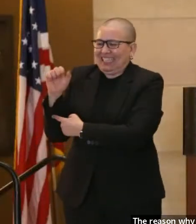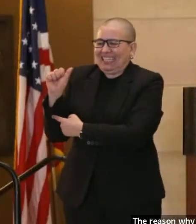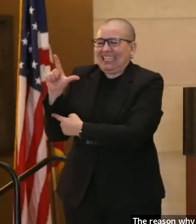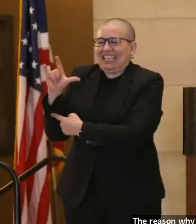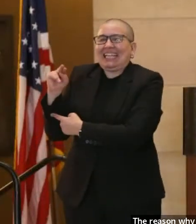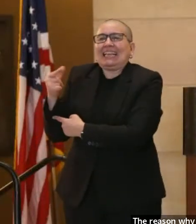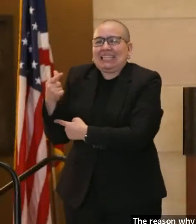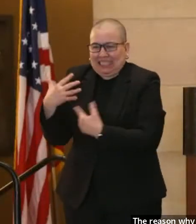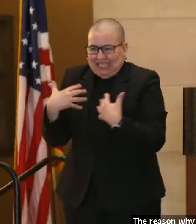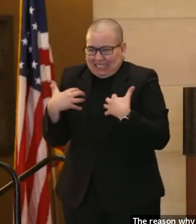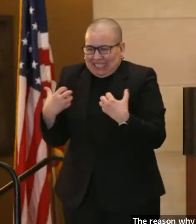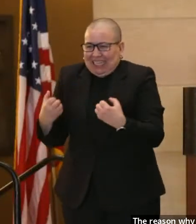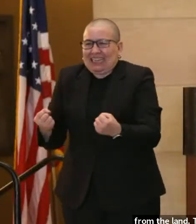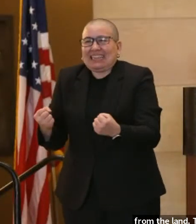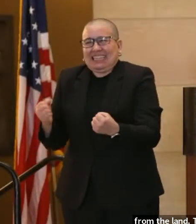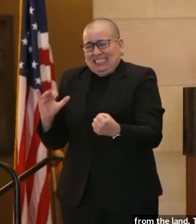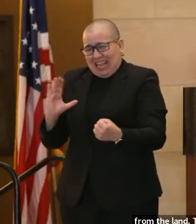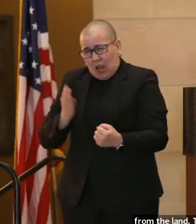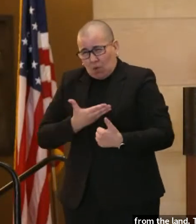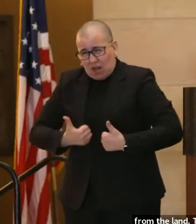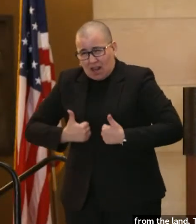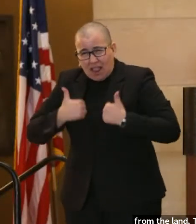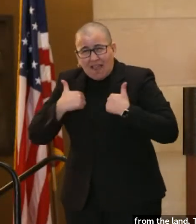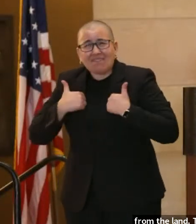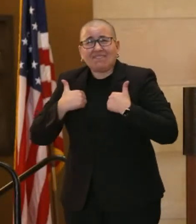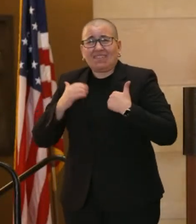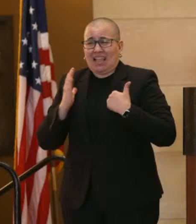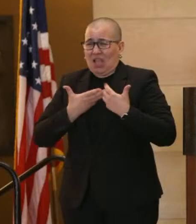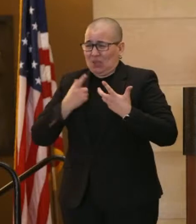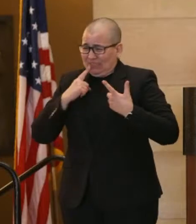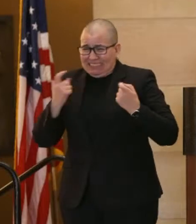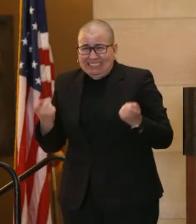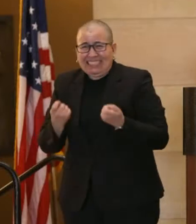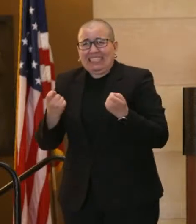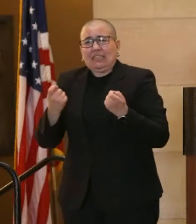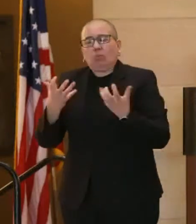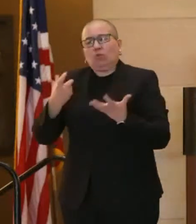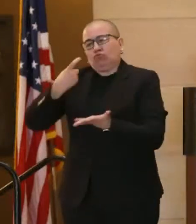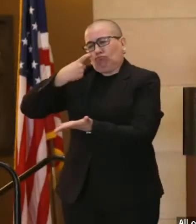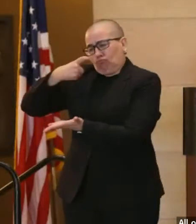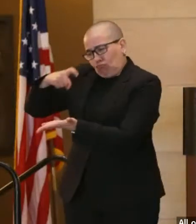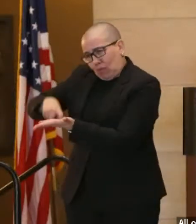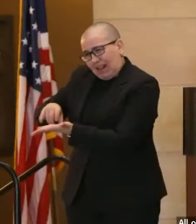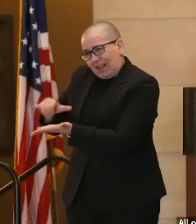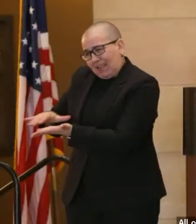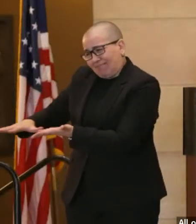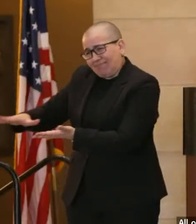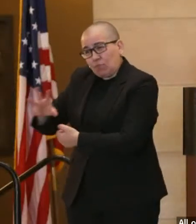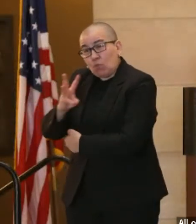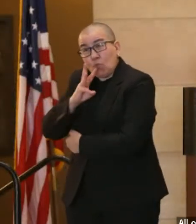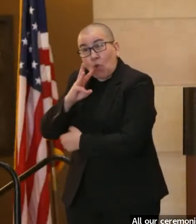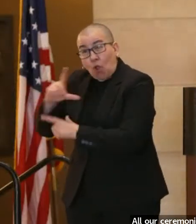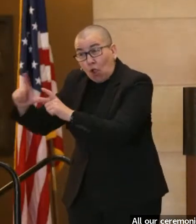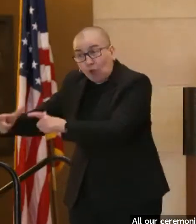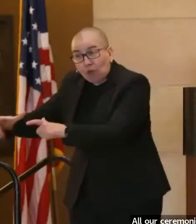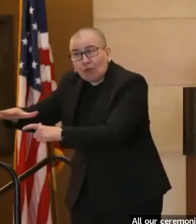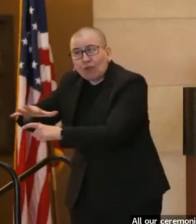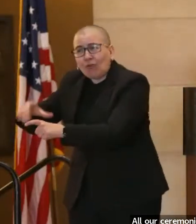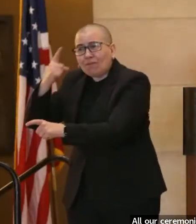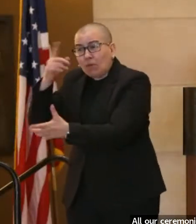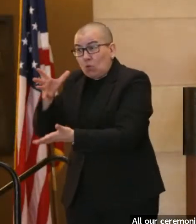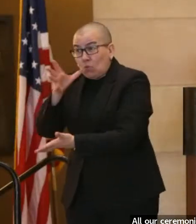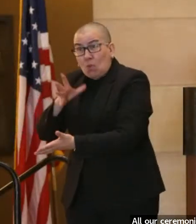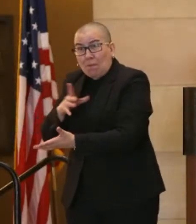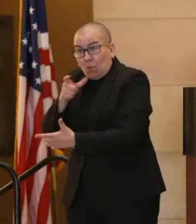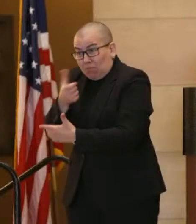our way of life. All our ceremonies are on our land. Waters, you know, are our ceremonies too. Women gave birth, you know, by